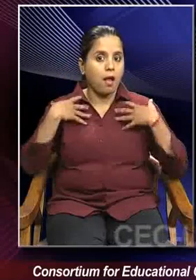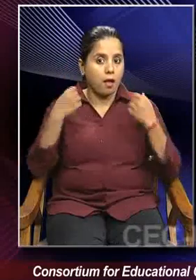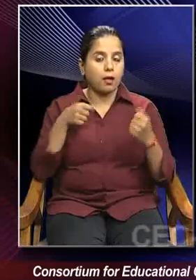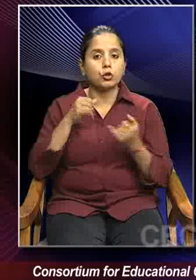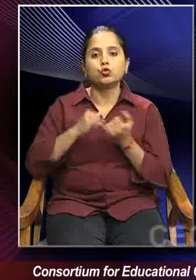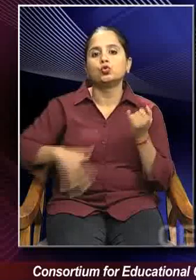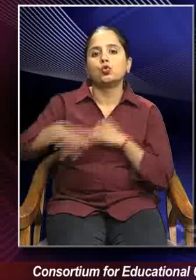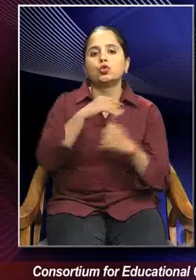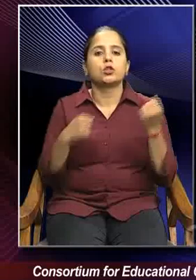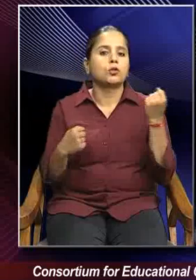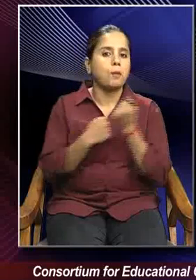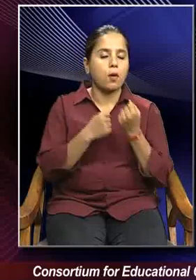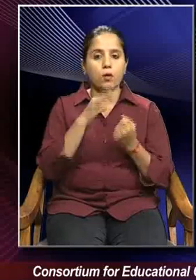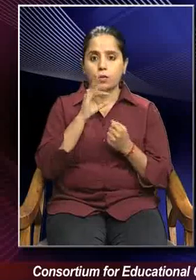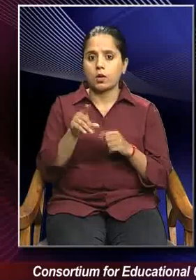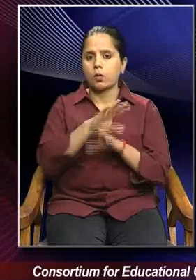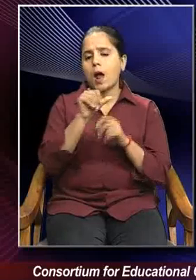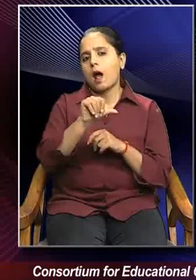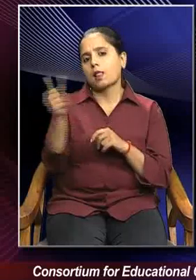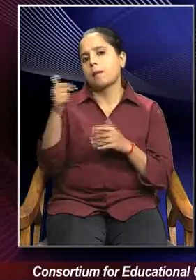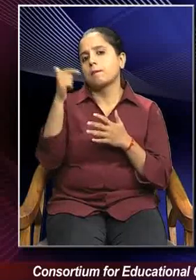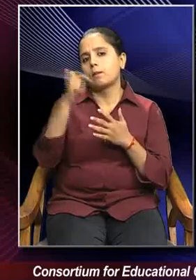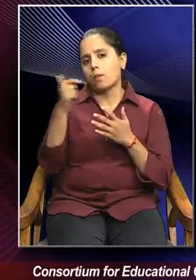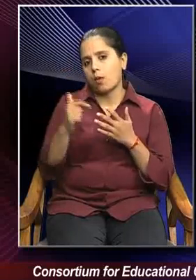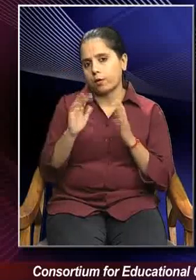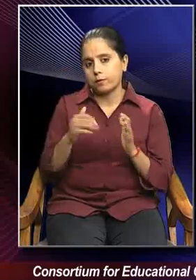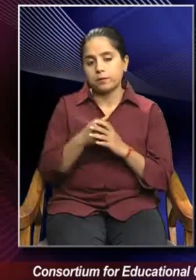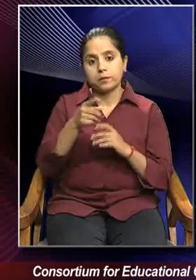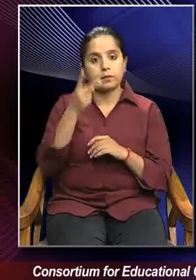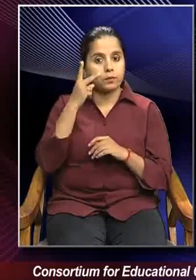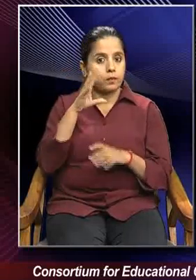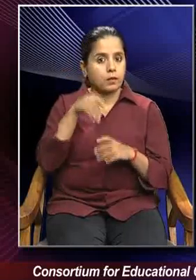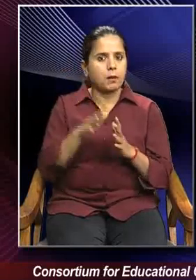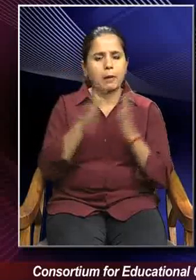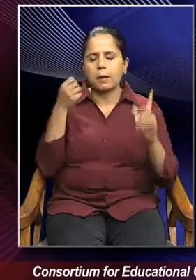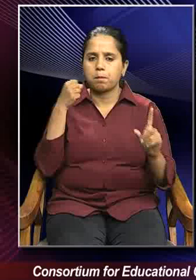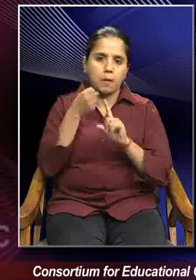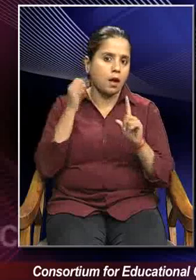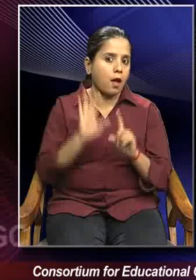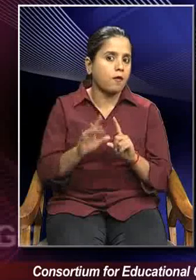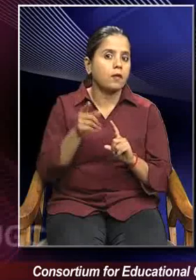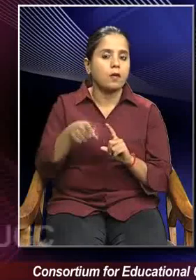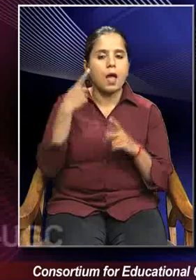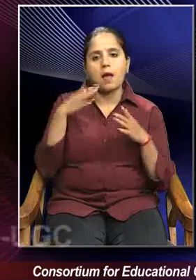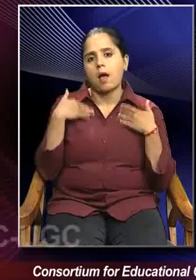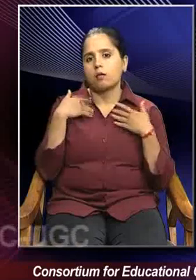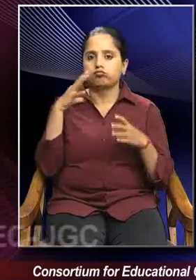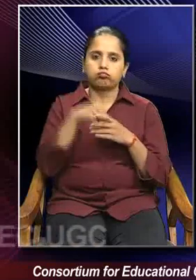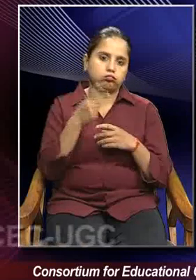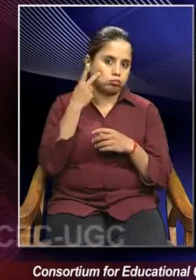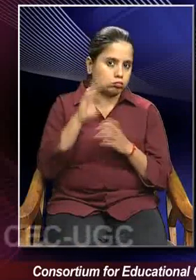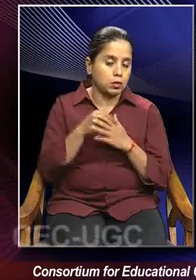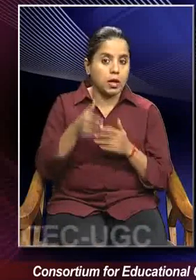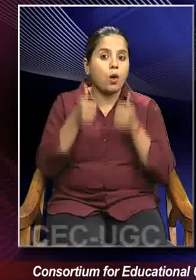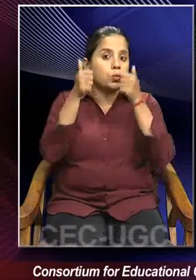social support are other elements that have a big impact on happiness. As